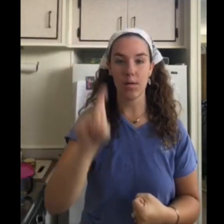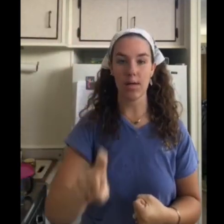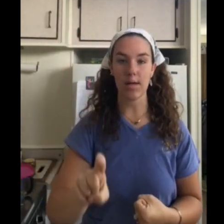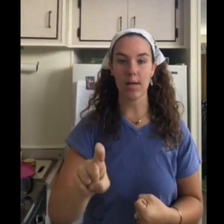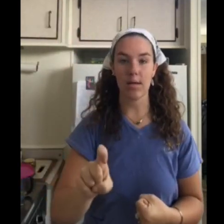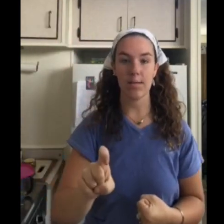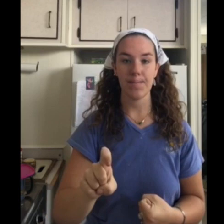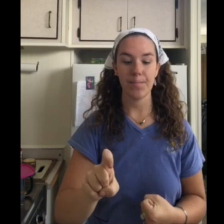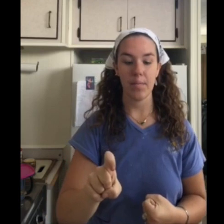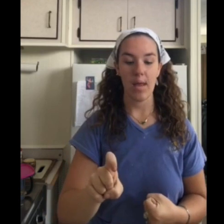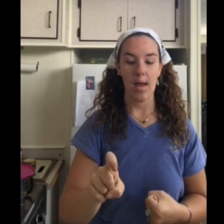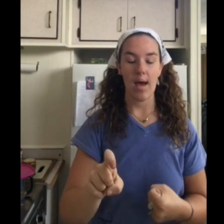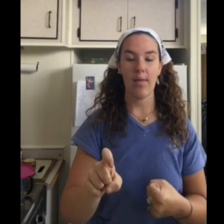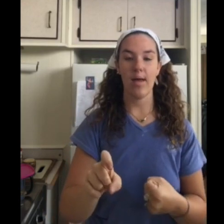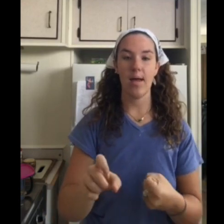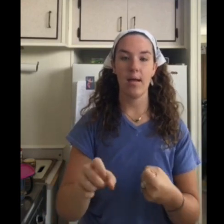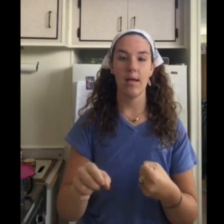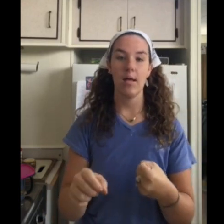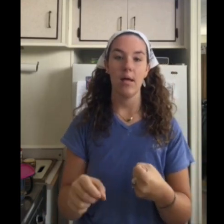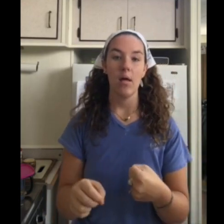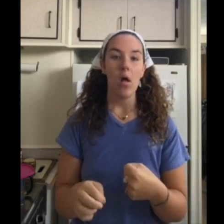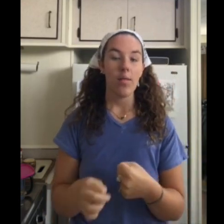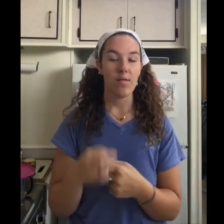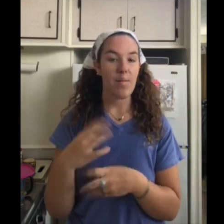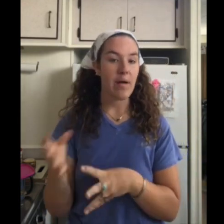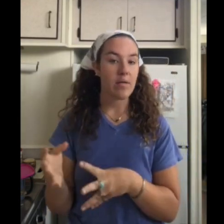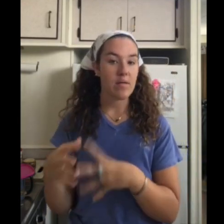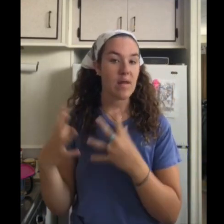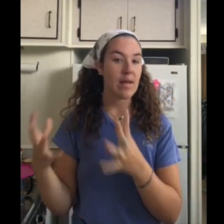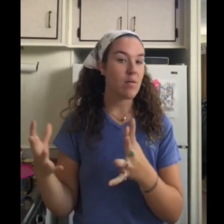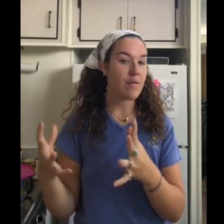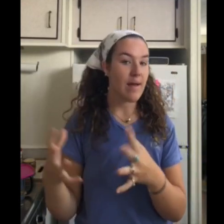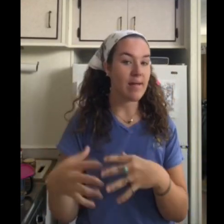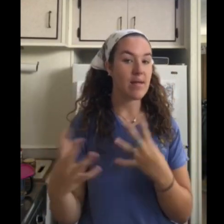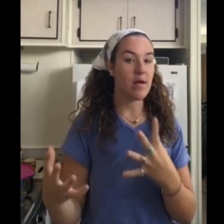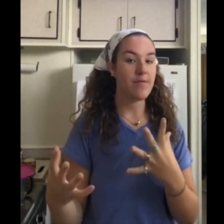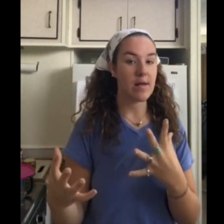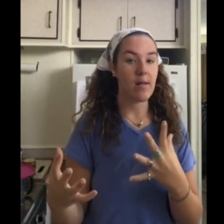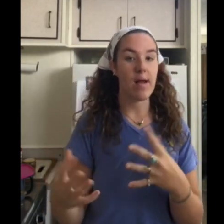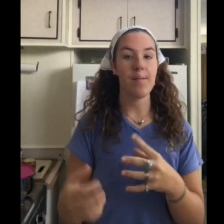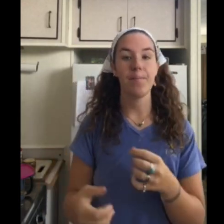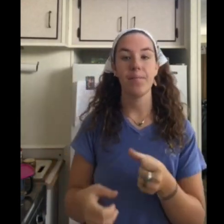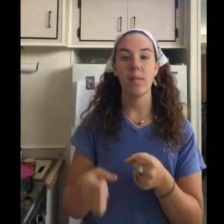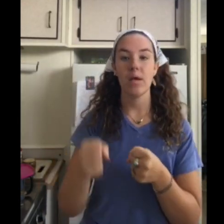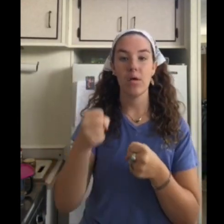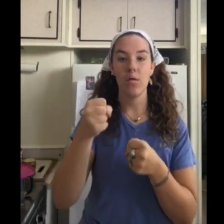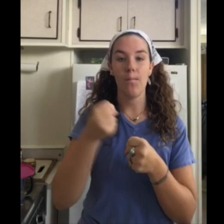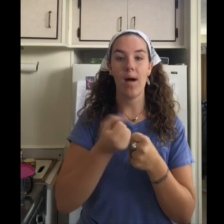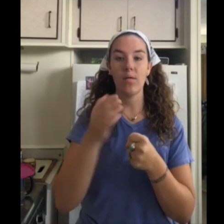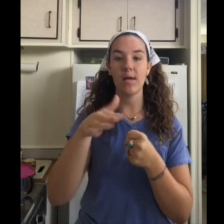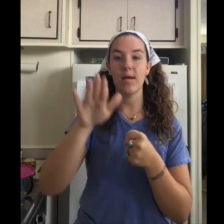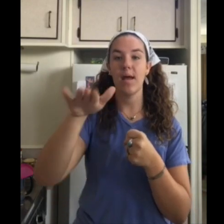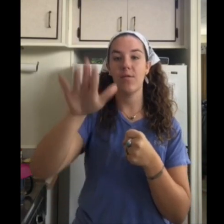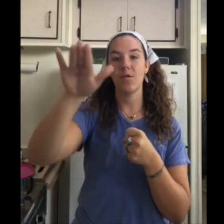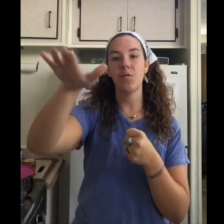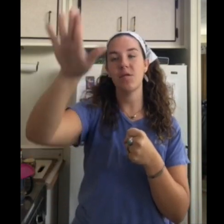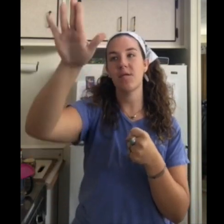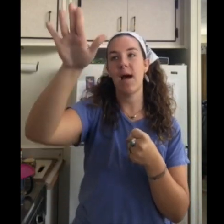need. And then there's mountains and hillsides enough to climb. You go mountain, and there's no sign